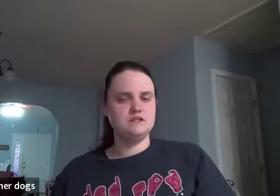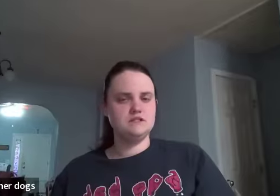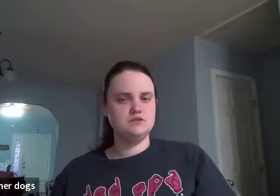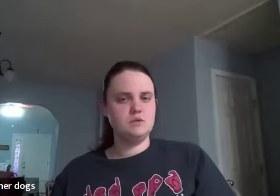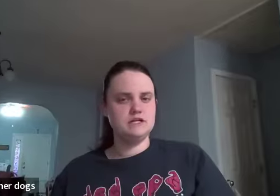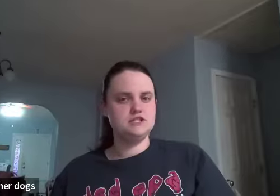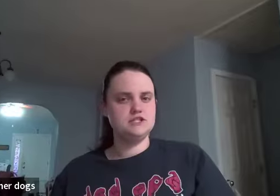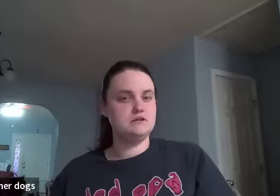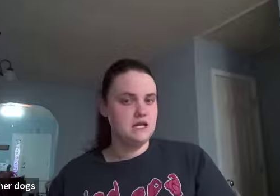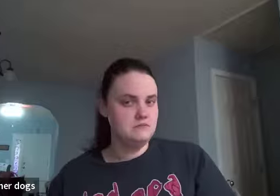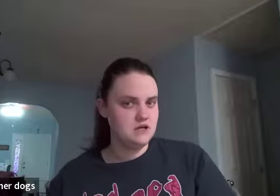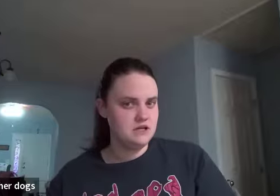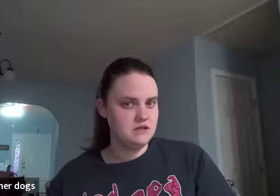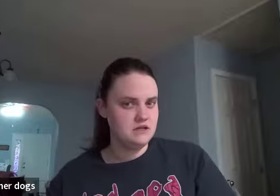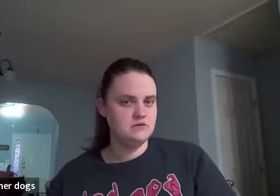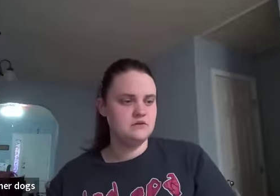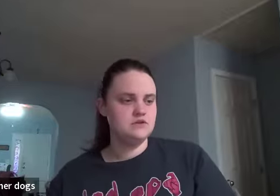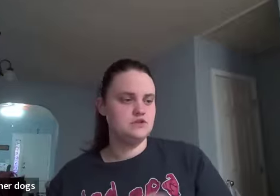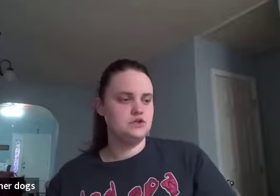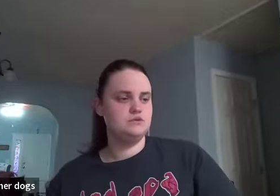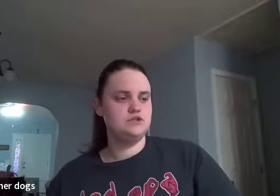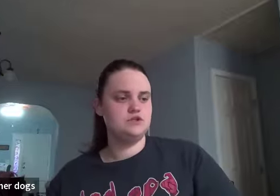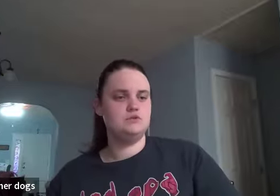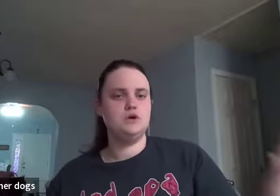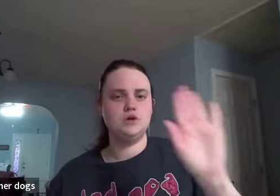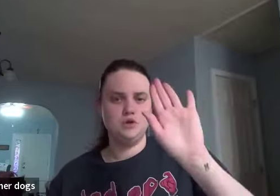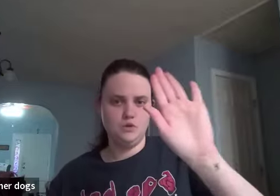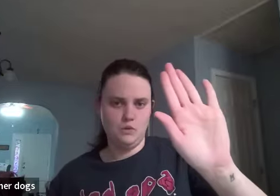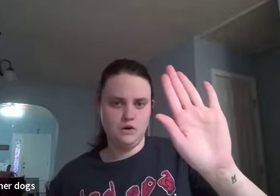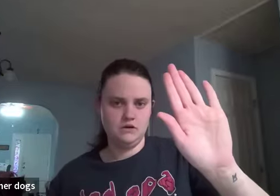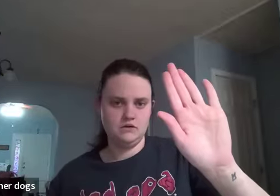Let's do what is your name again? So you would do your